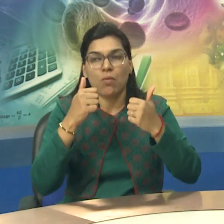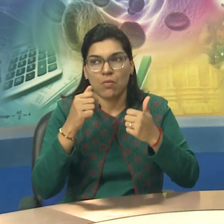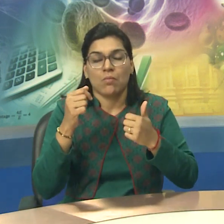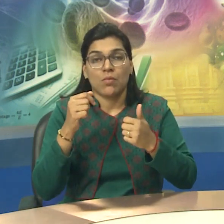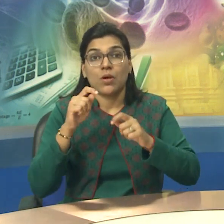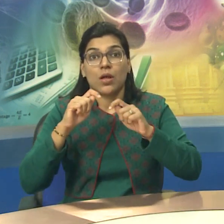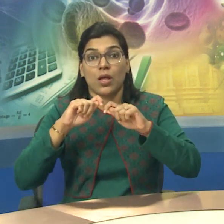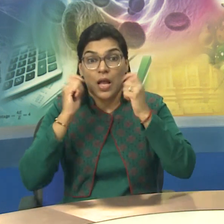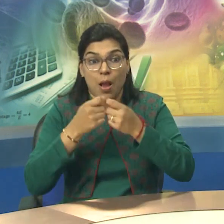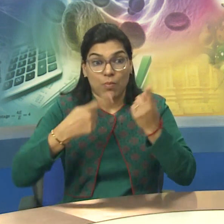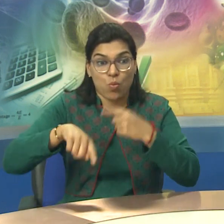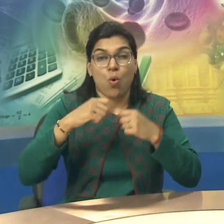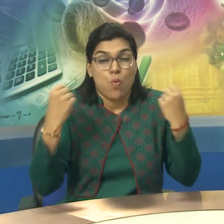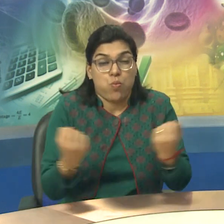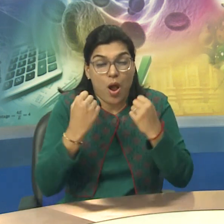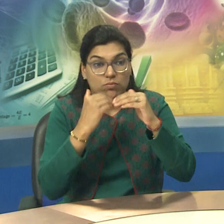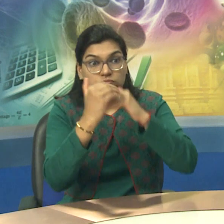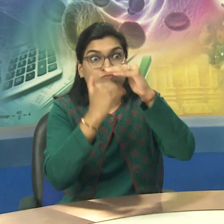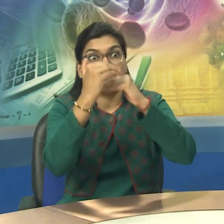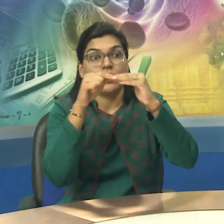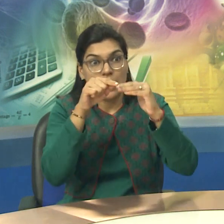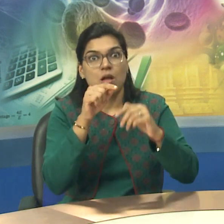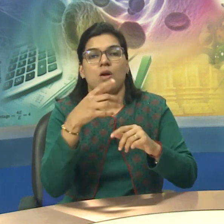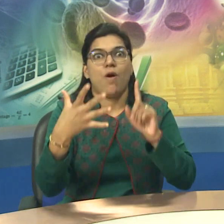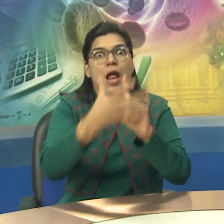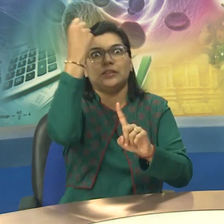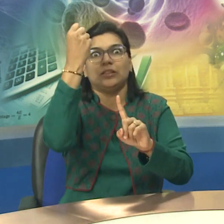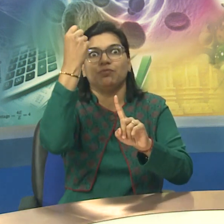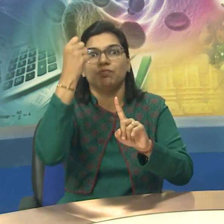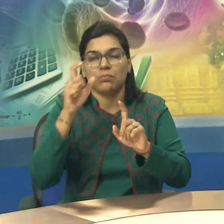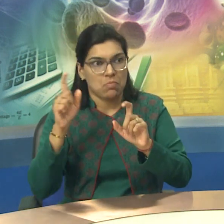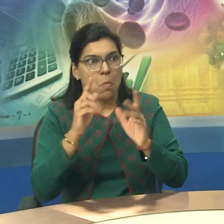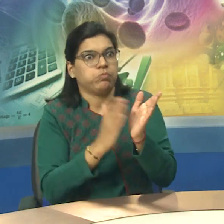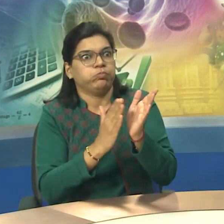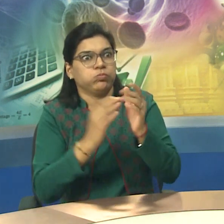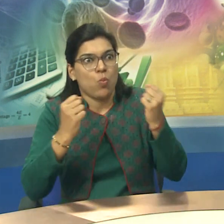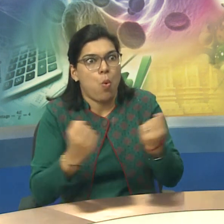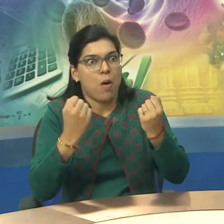it. That is termed as effective.